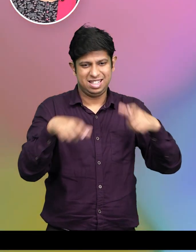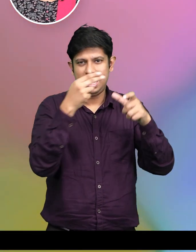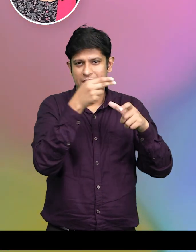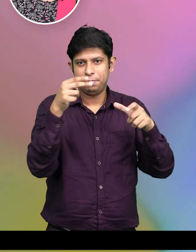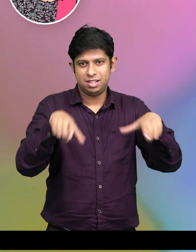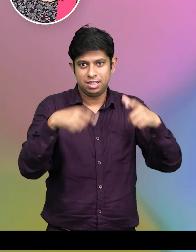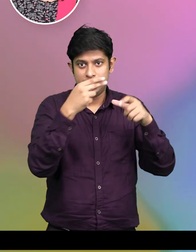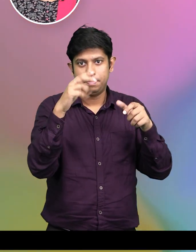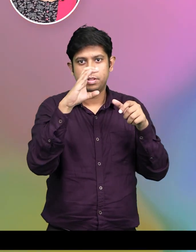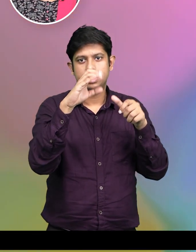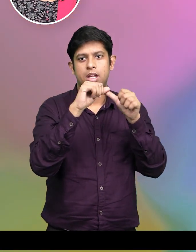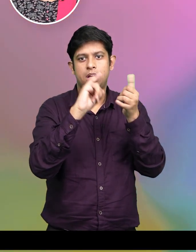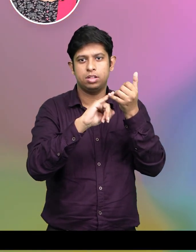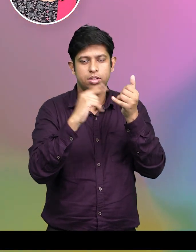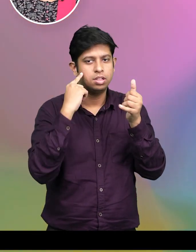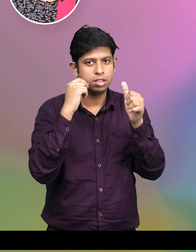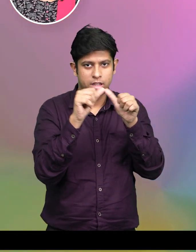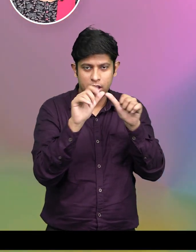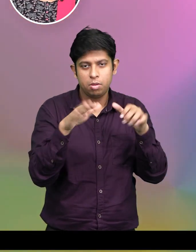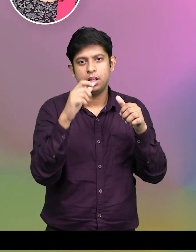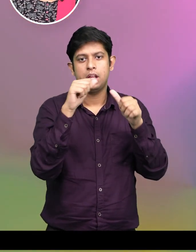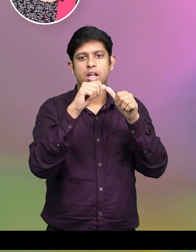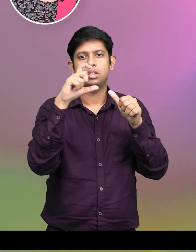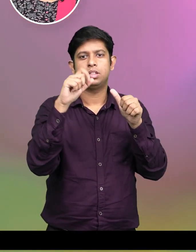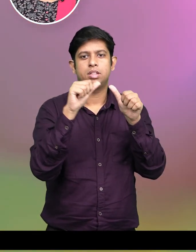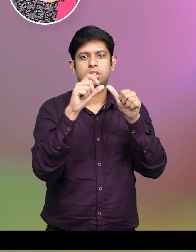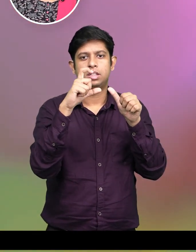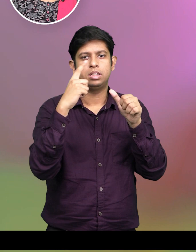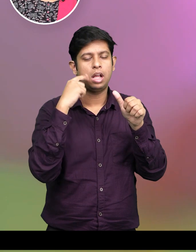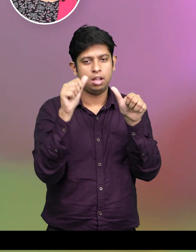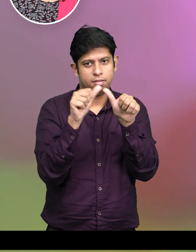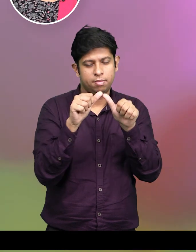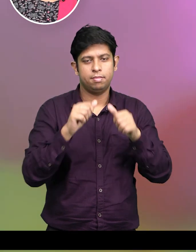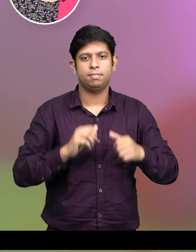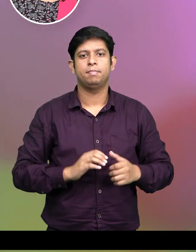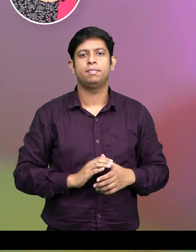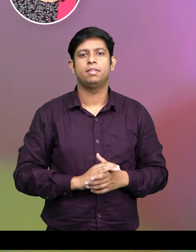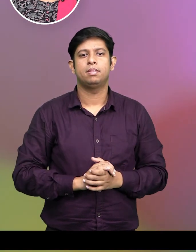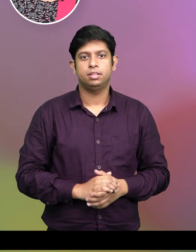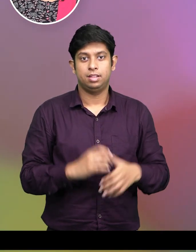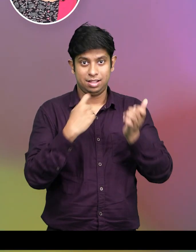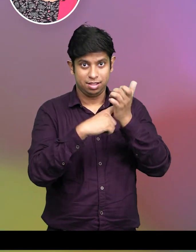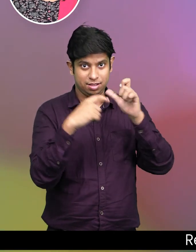Example: cassia and acacia.